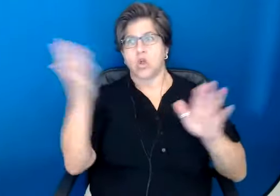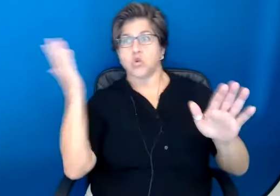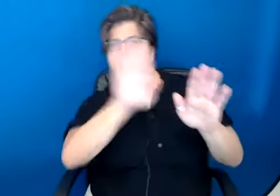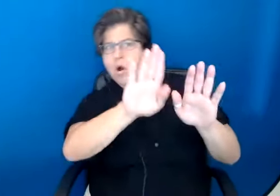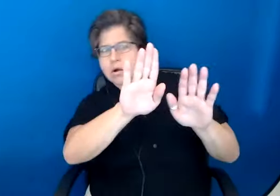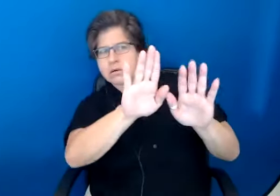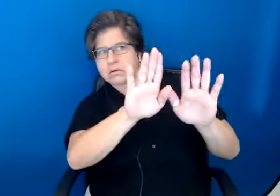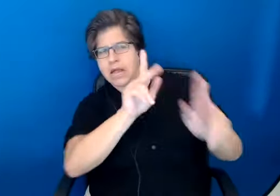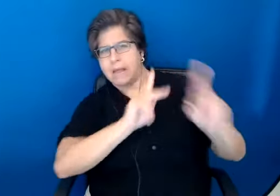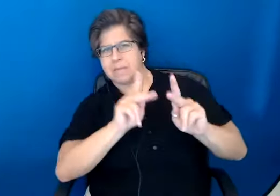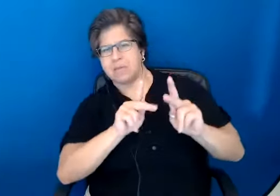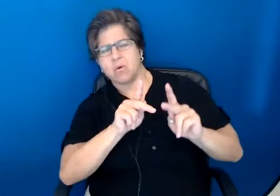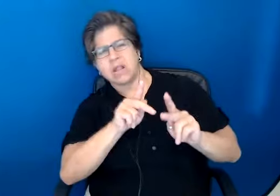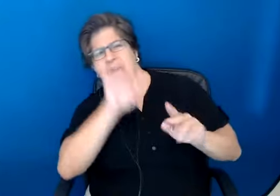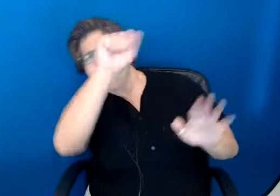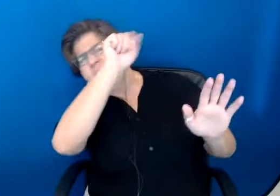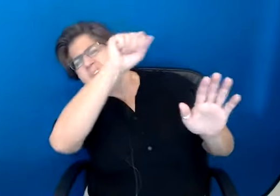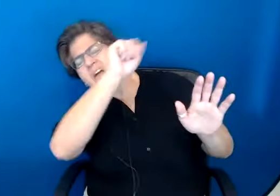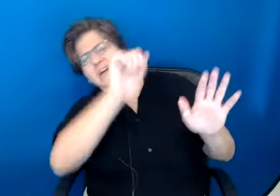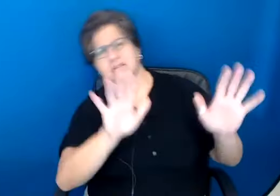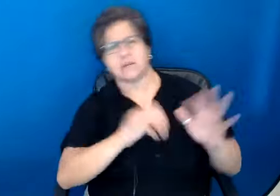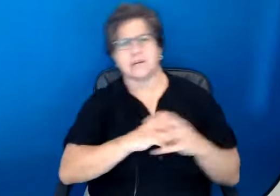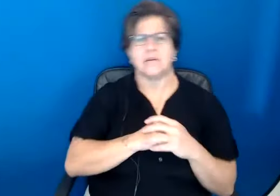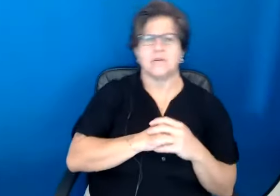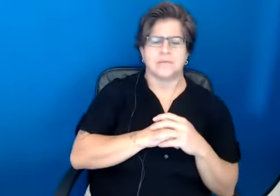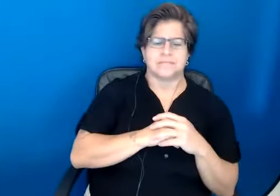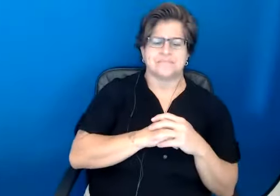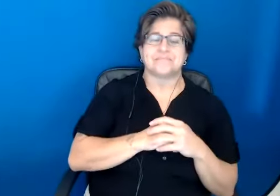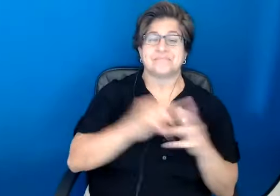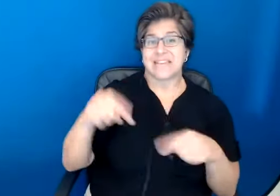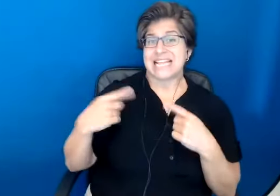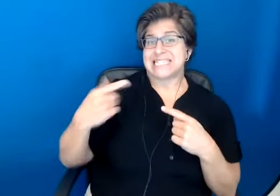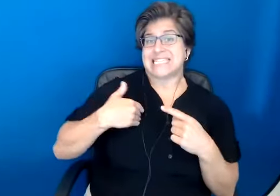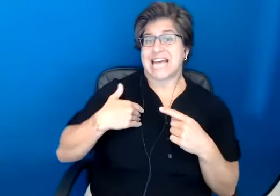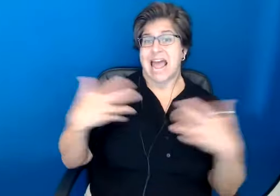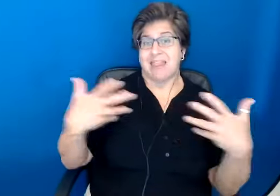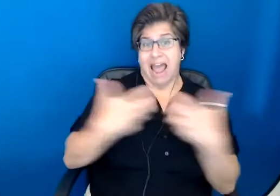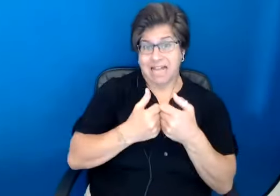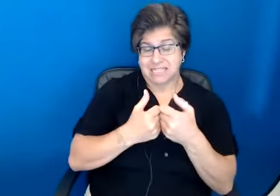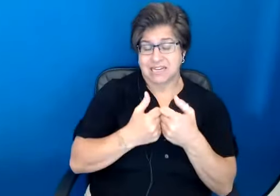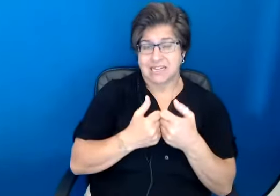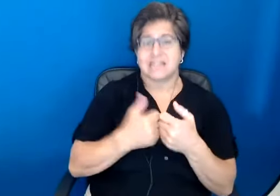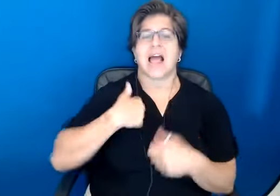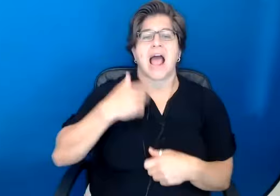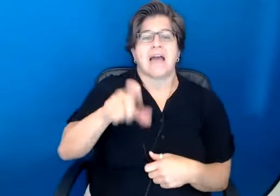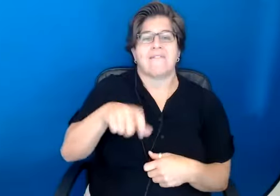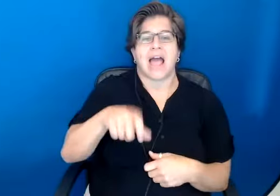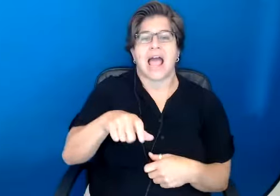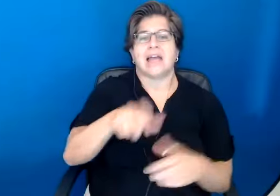people make remarks sometimes about, and it was about depression. I don't think you've ever known what depression is. And I said, well,